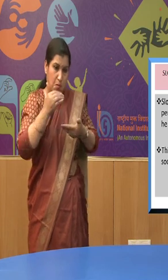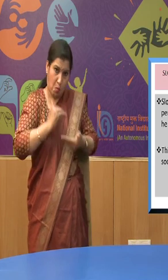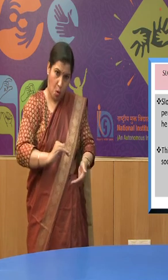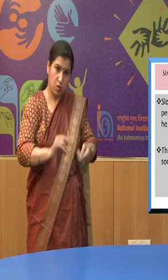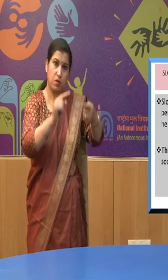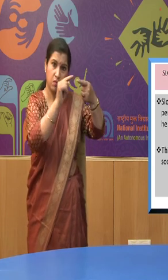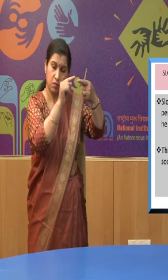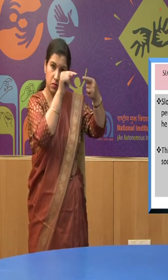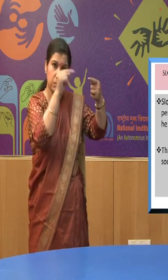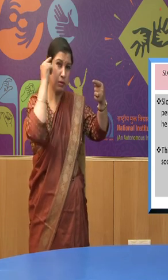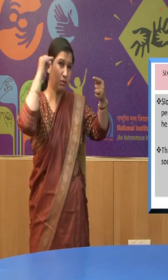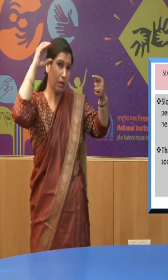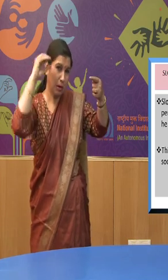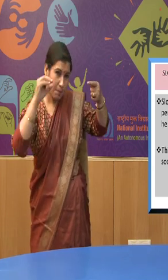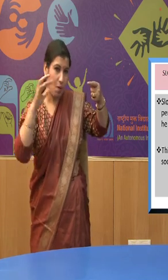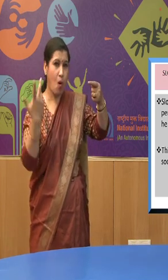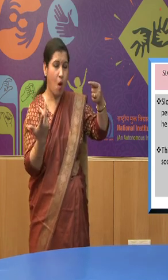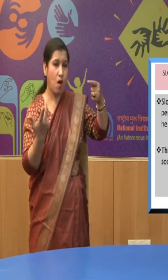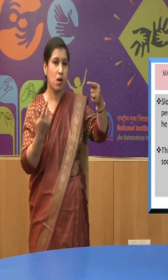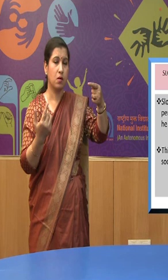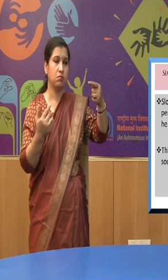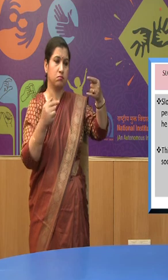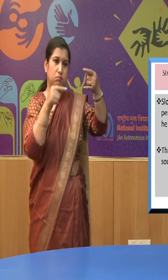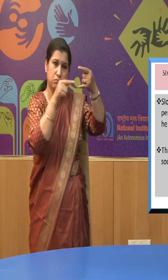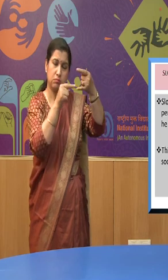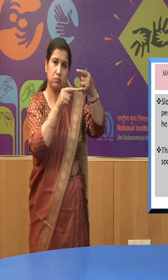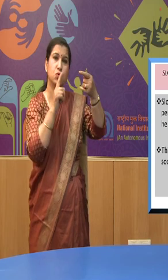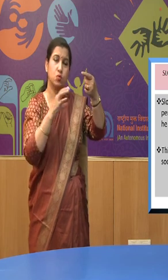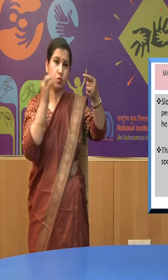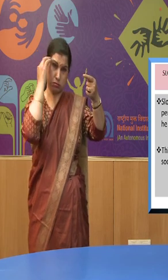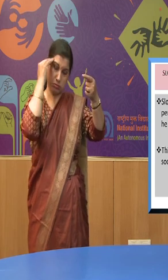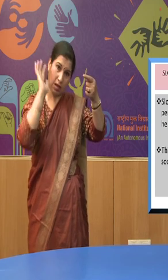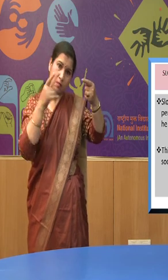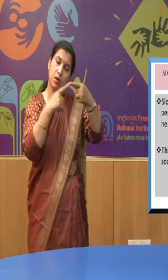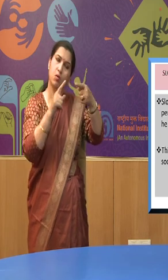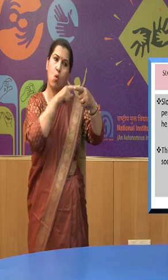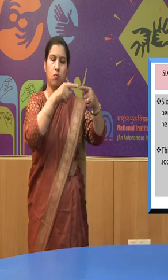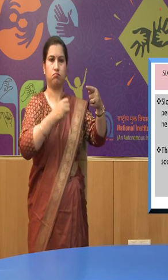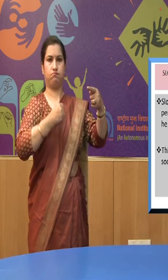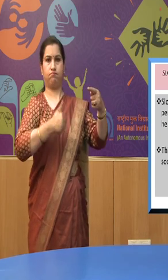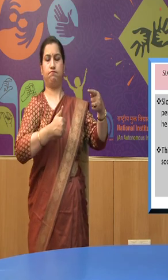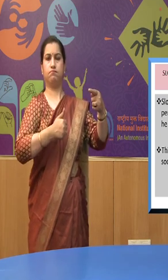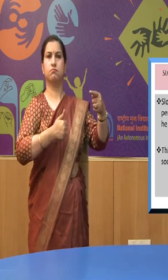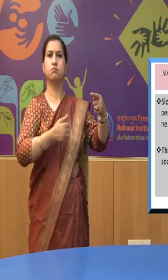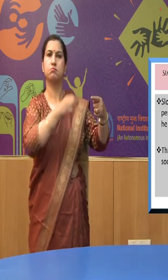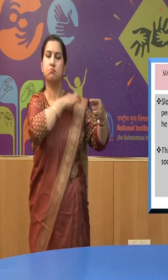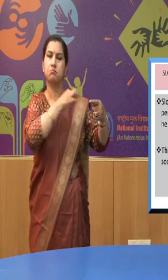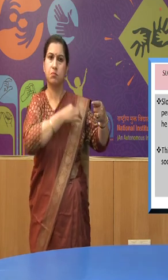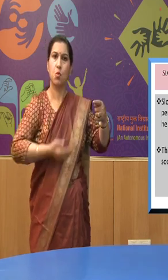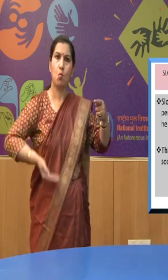even if capable, would get all the rights and benefits. only